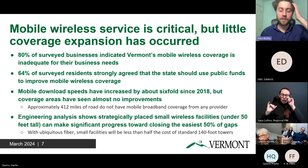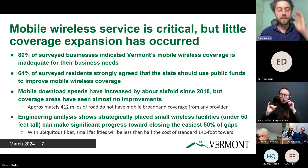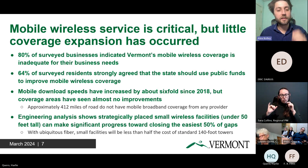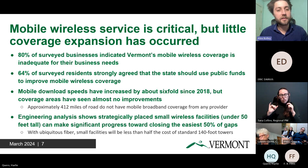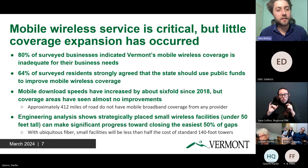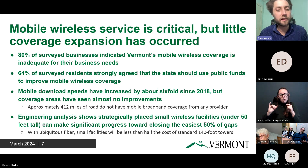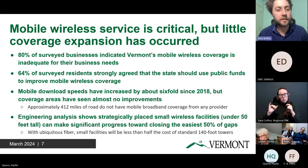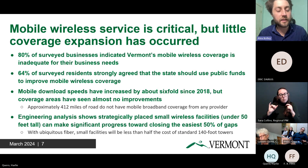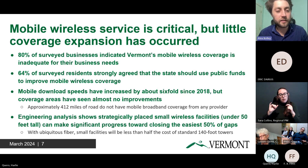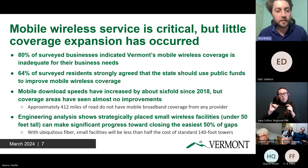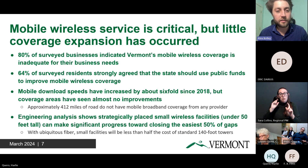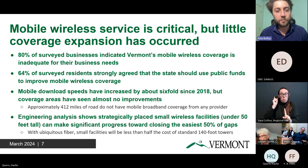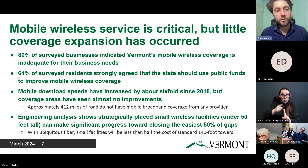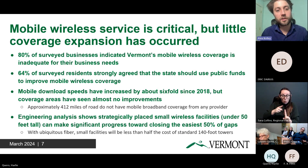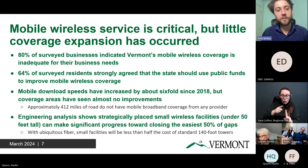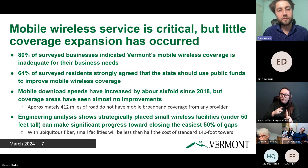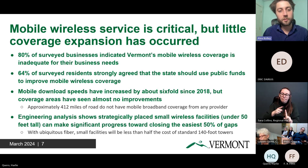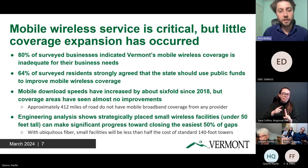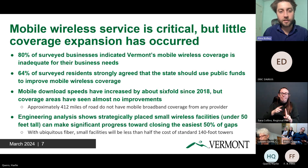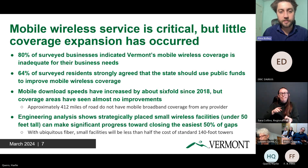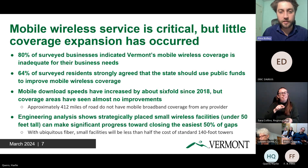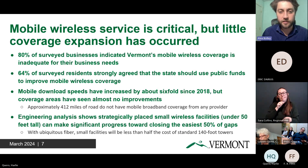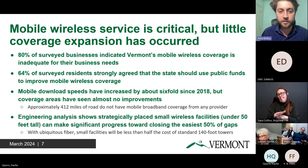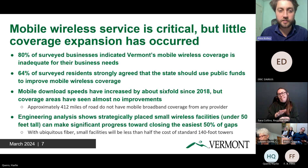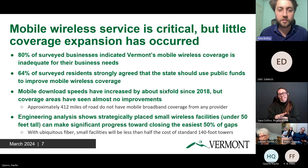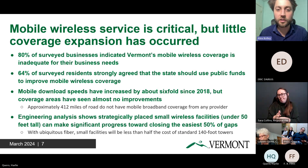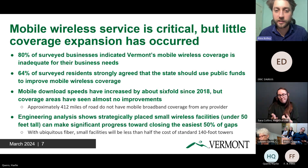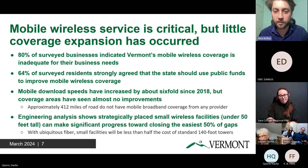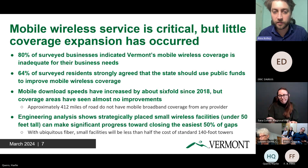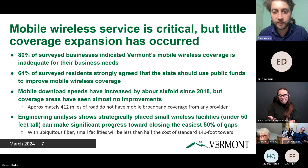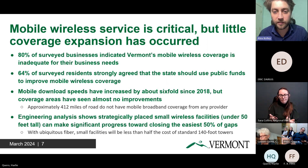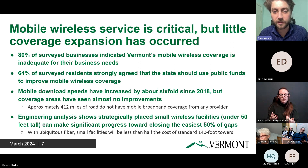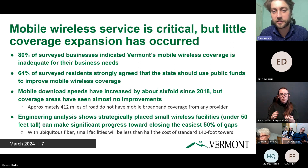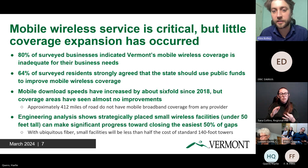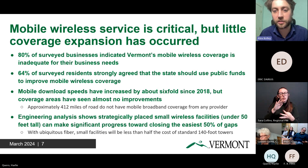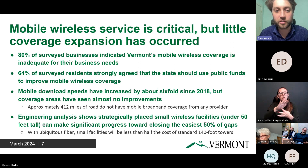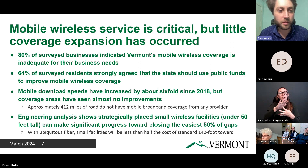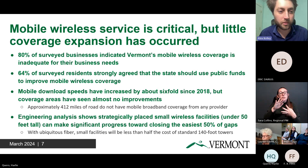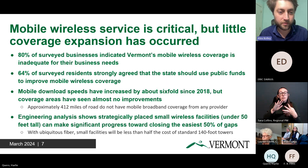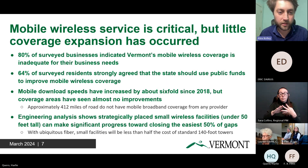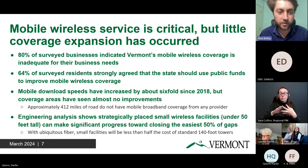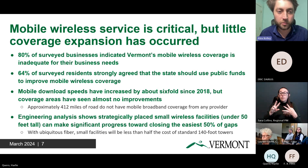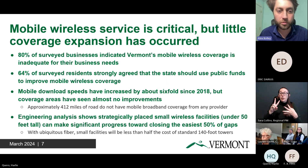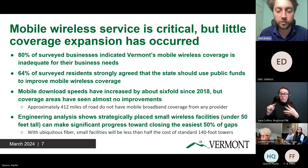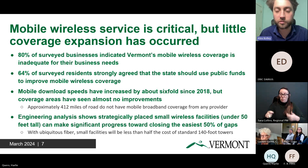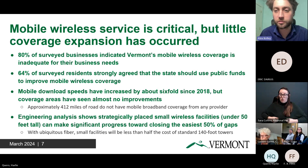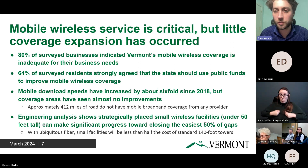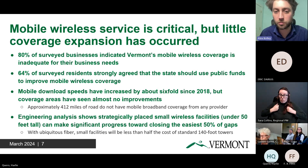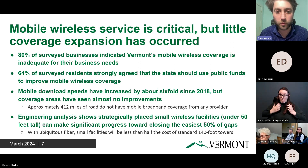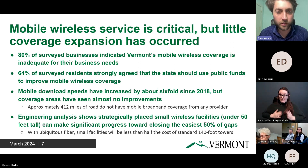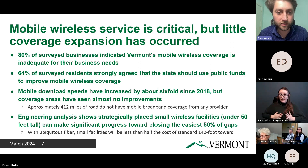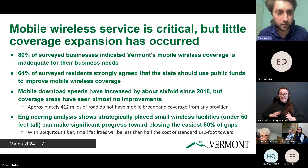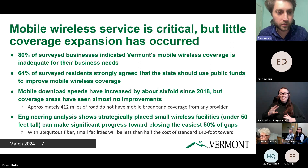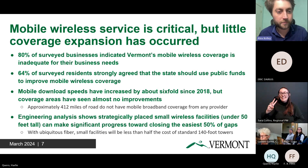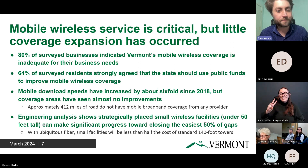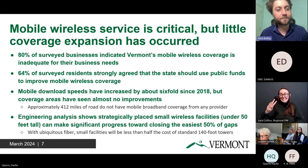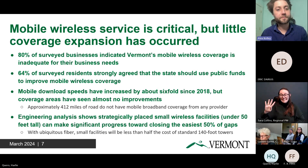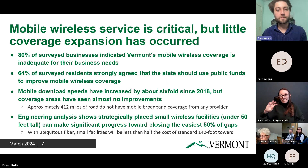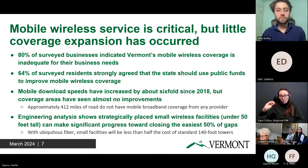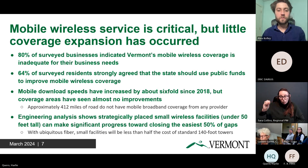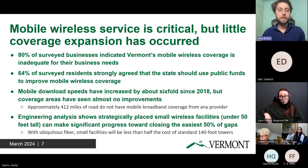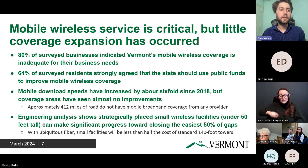of the residents in the survey, Vermont residents, strongly agreed that the state should use public funds to improve mobile wireless